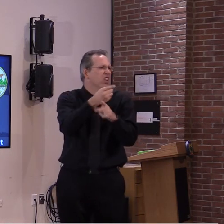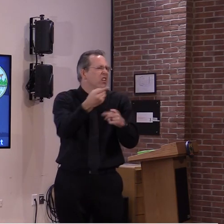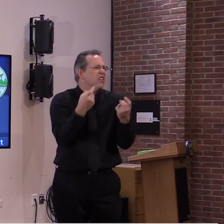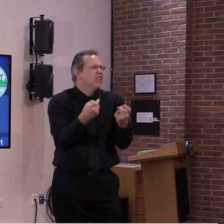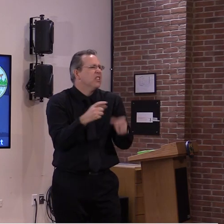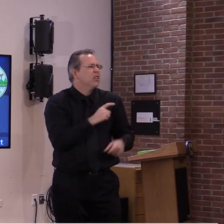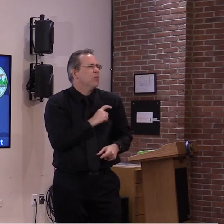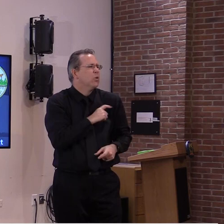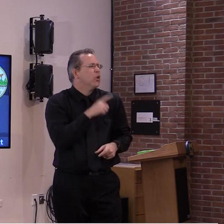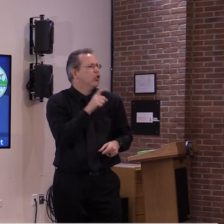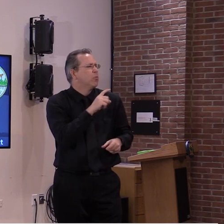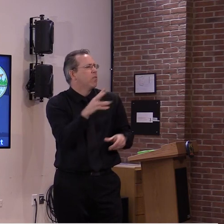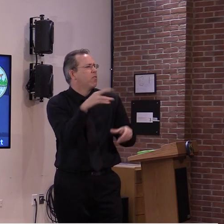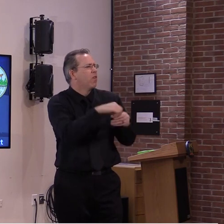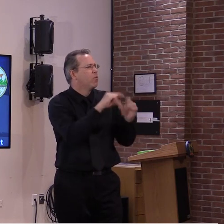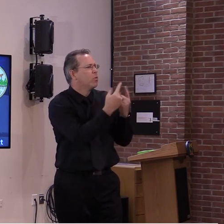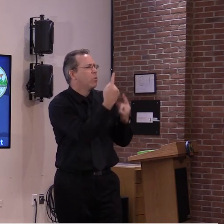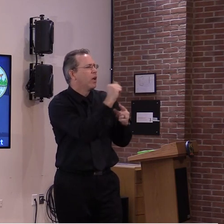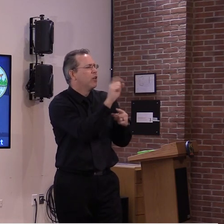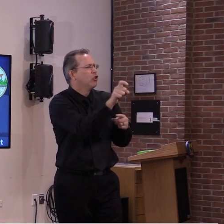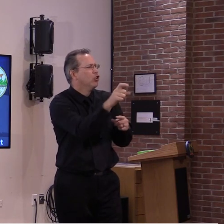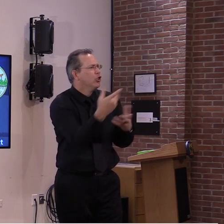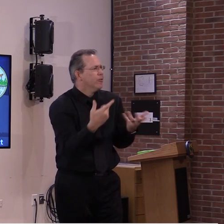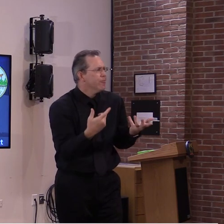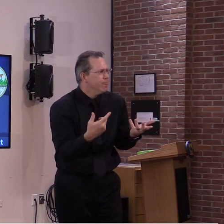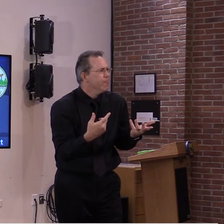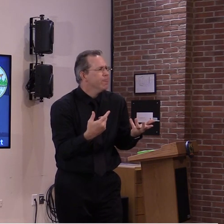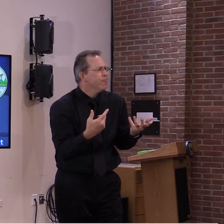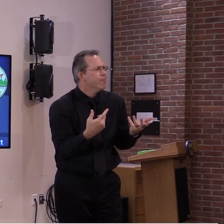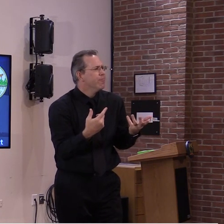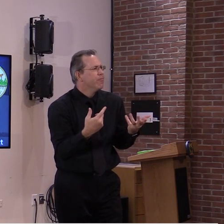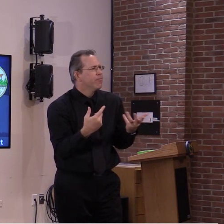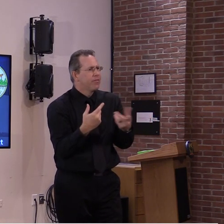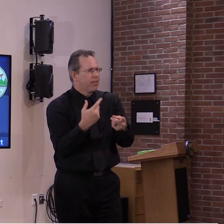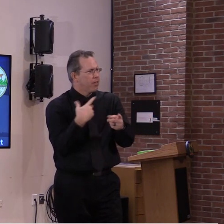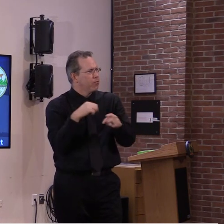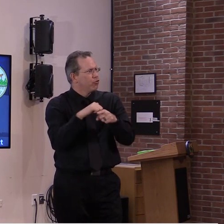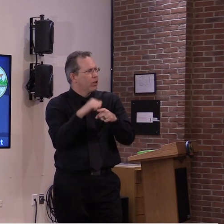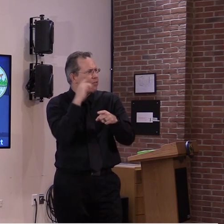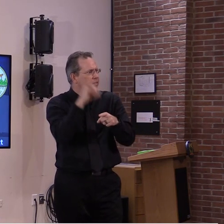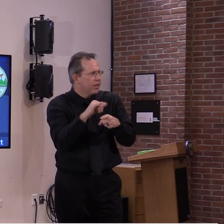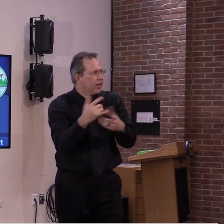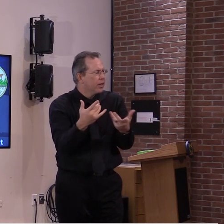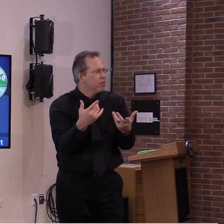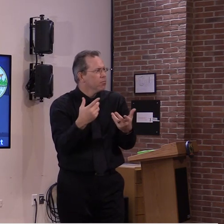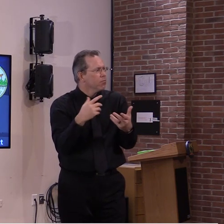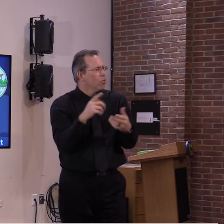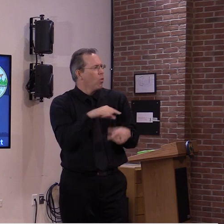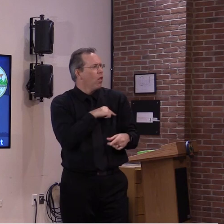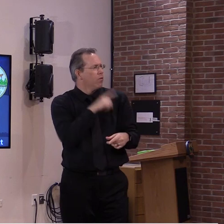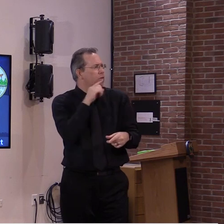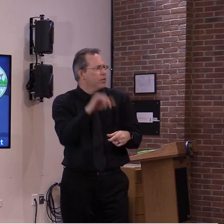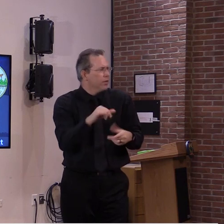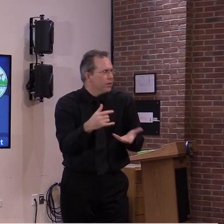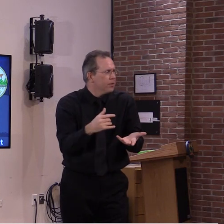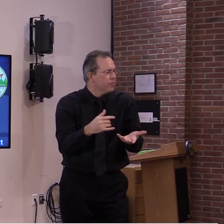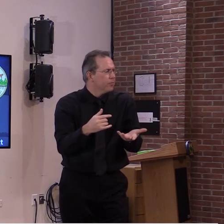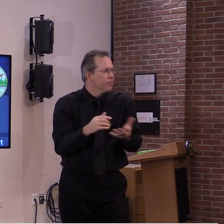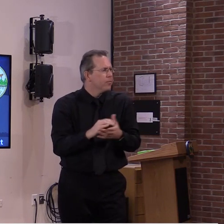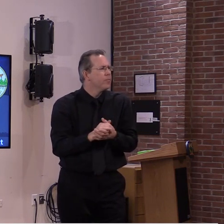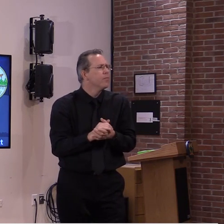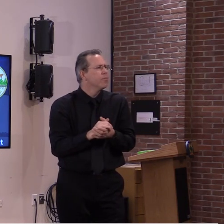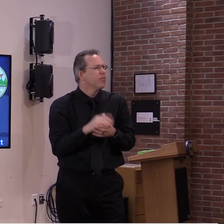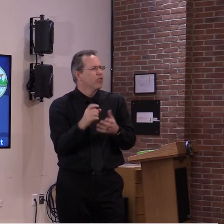with EMS licenses, which is why they may be in the line at this point. And as Secretary